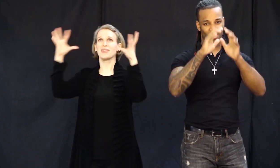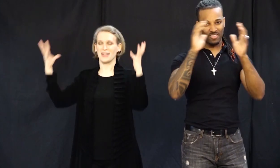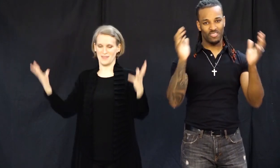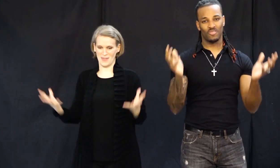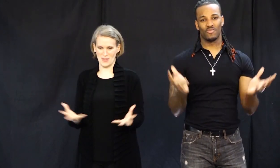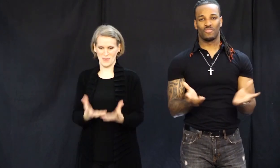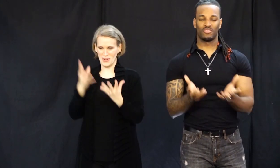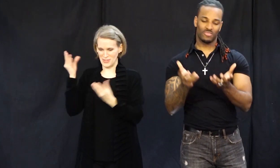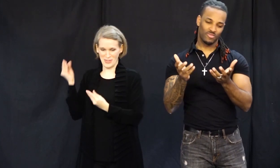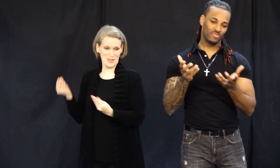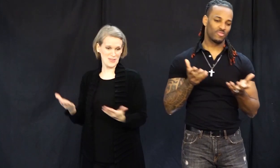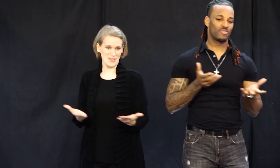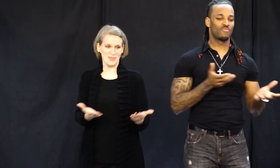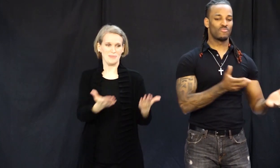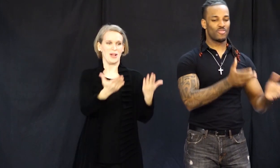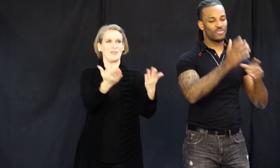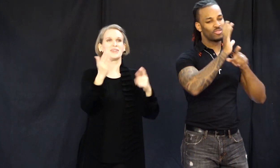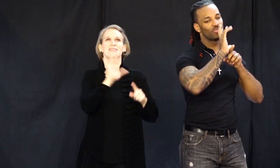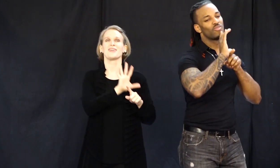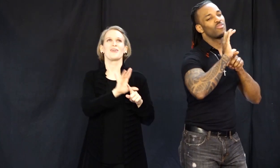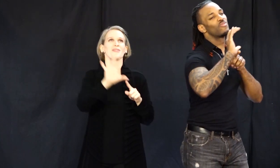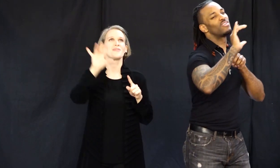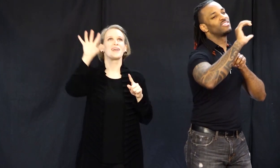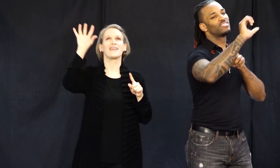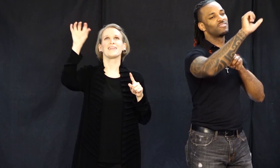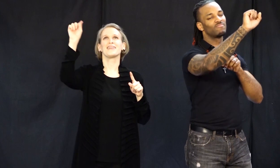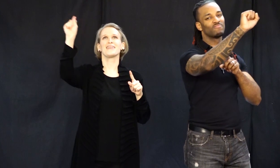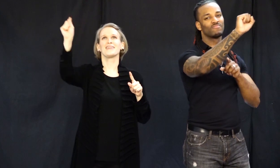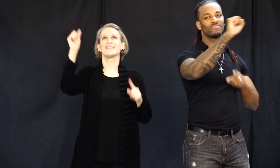give the world to you, and you'll blow us all away.